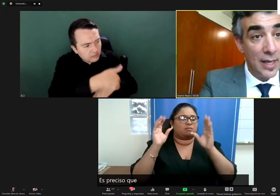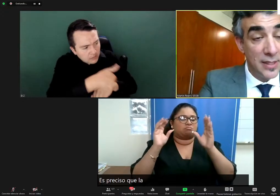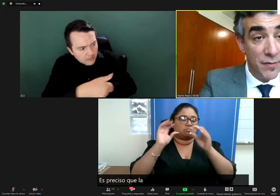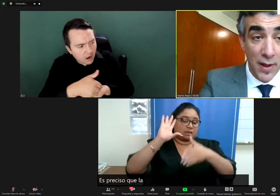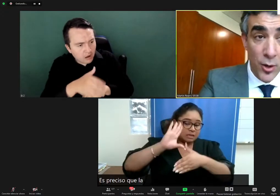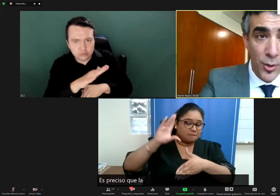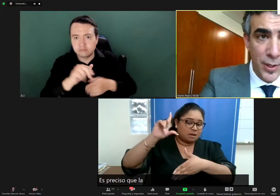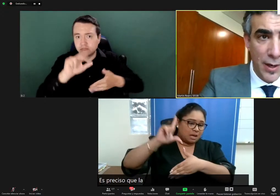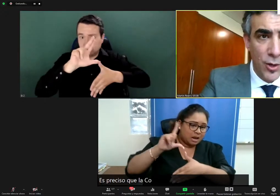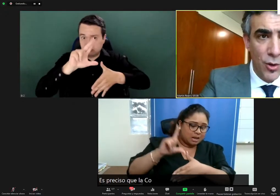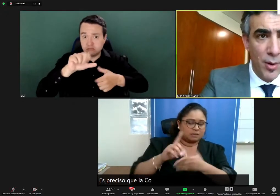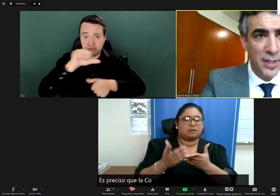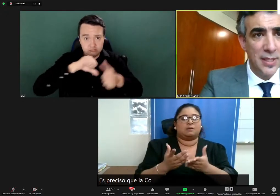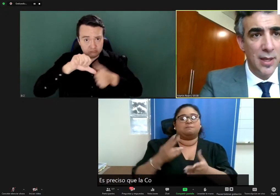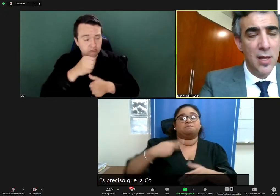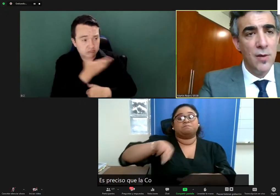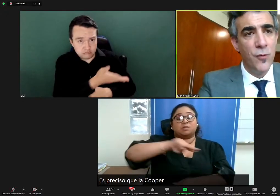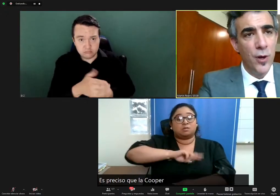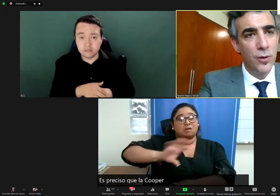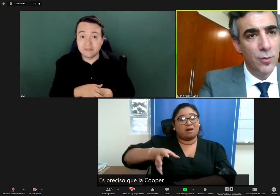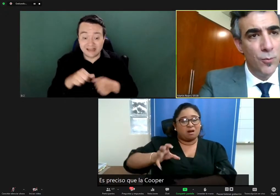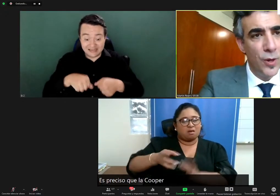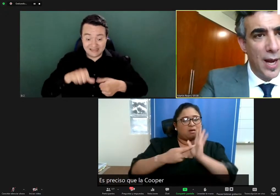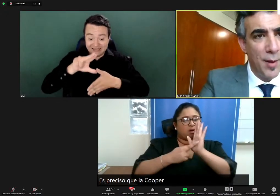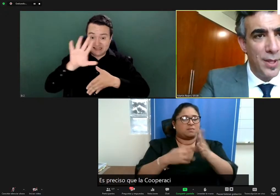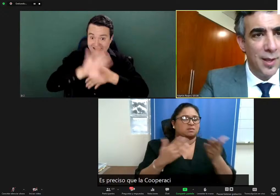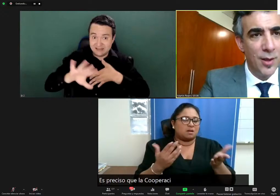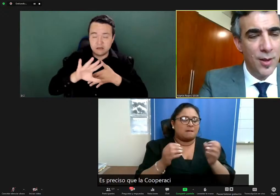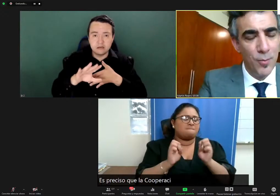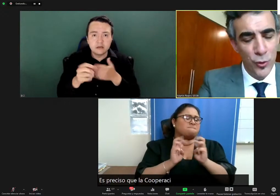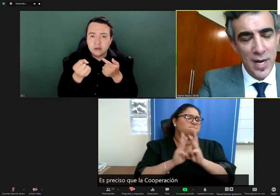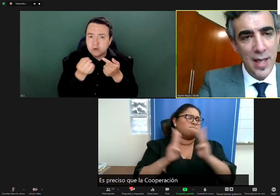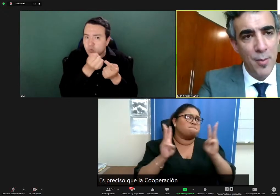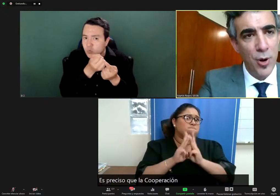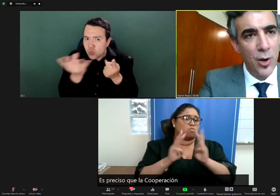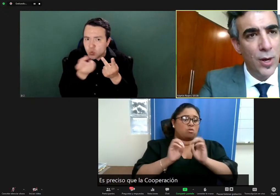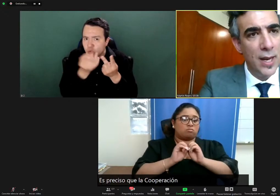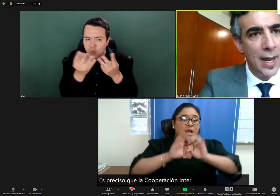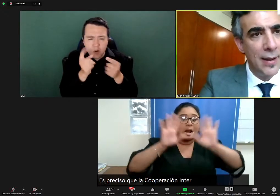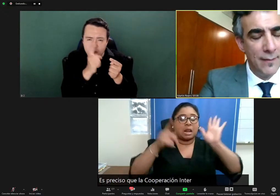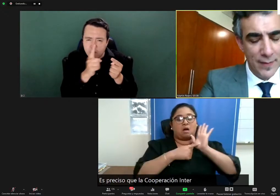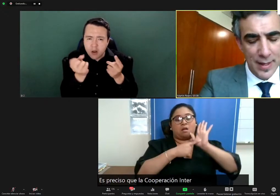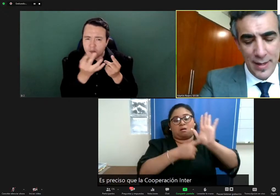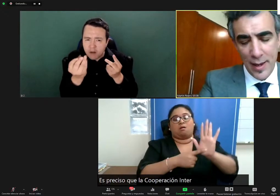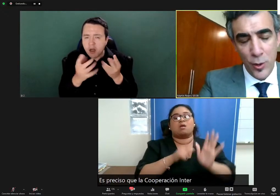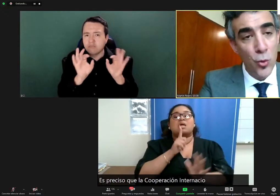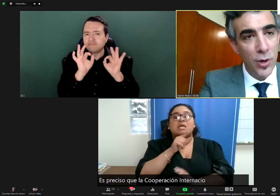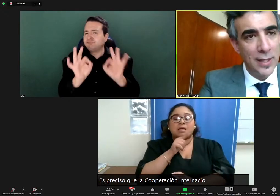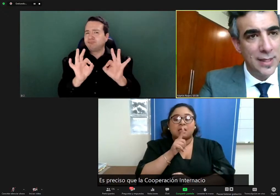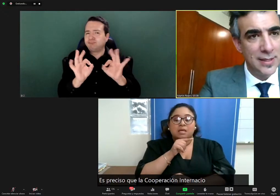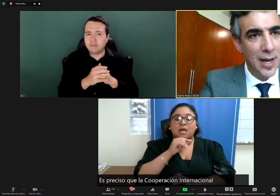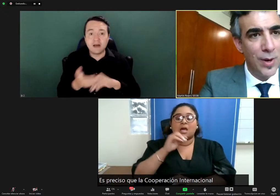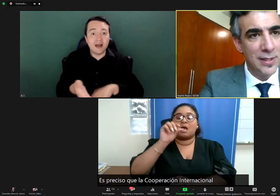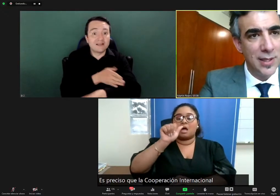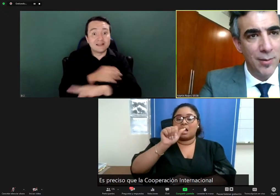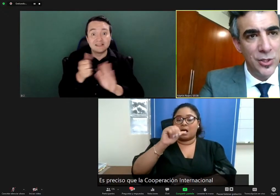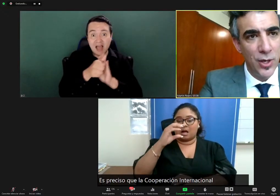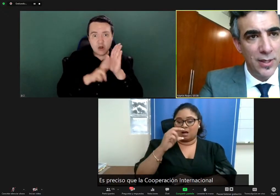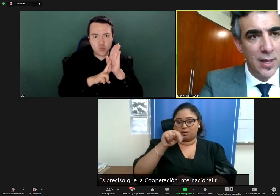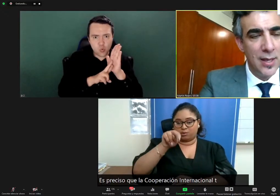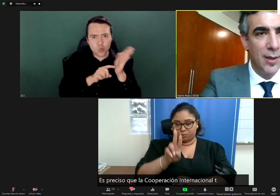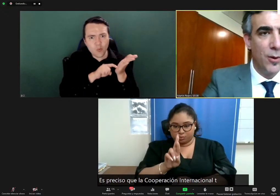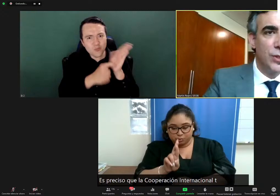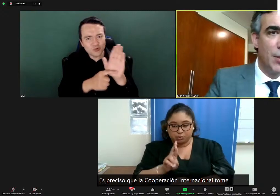american persons with disabilities needs to say the numbers of our region were